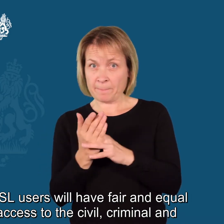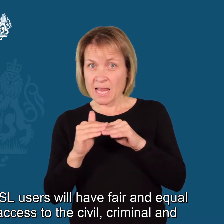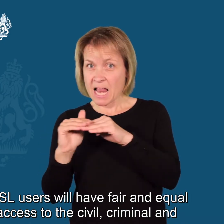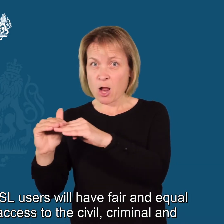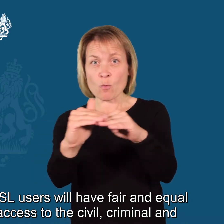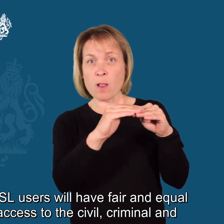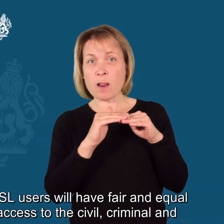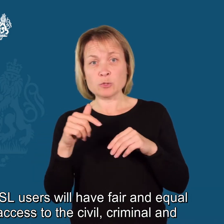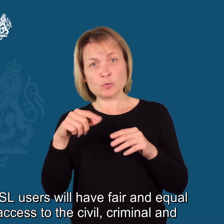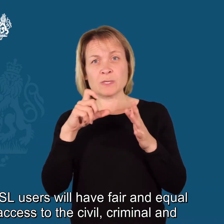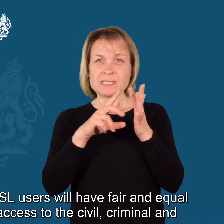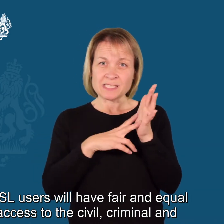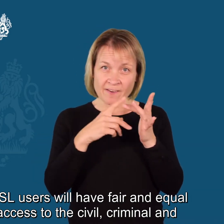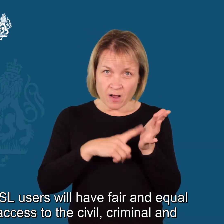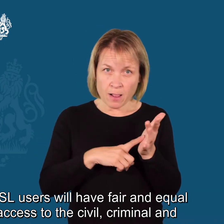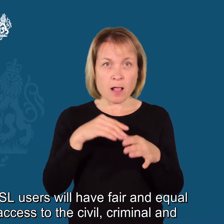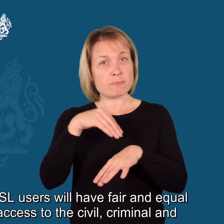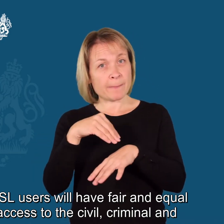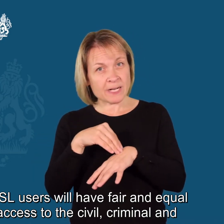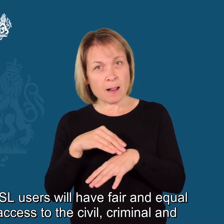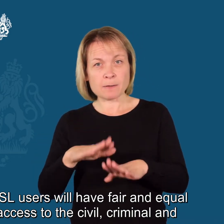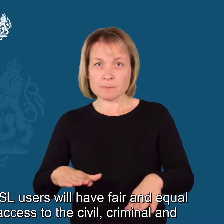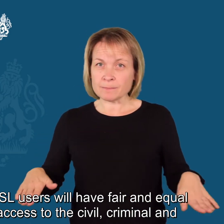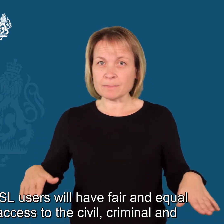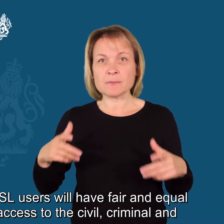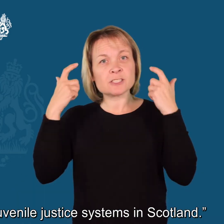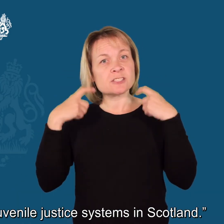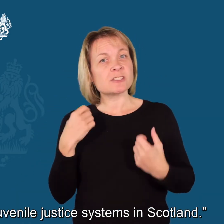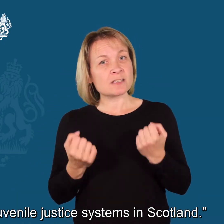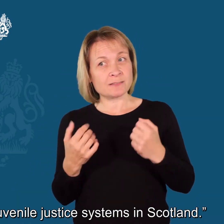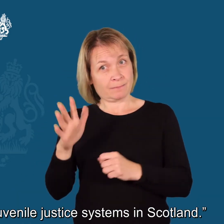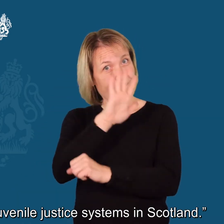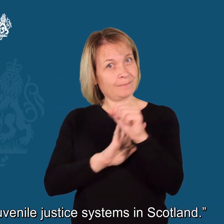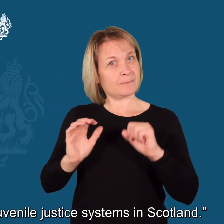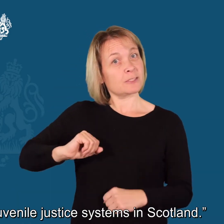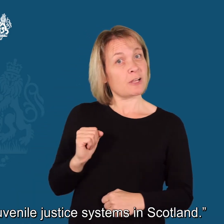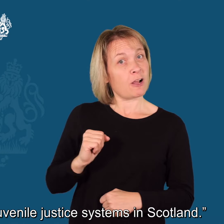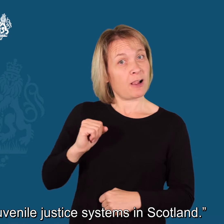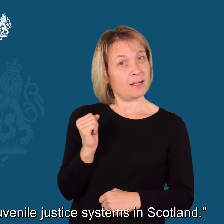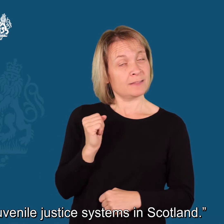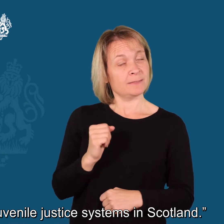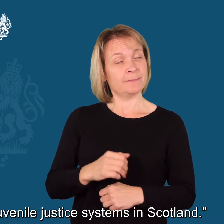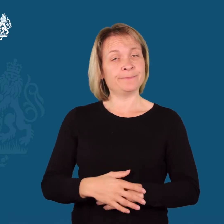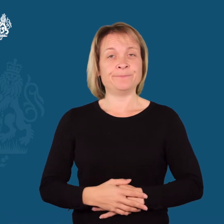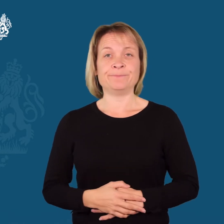BSL users will have fair and equal access to the civil, criminal and juvenile justice systems in Scotland.